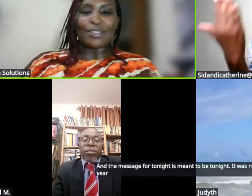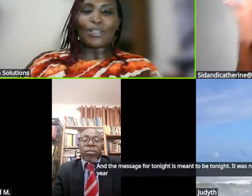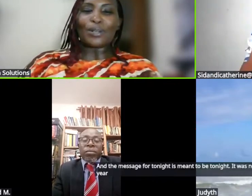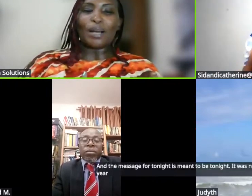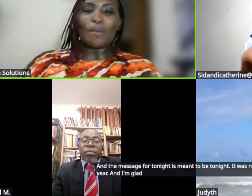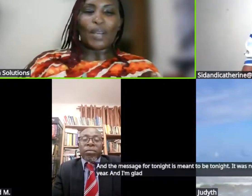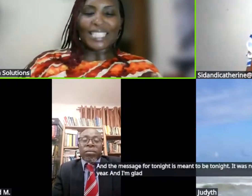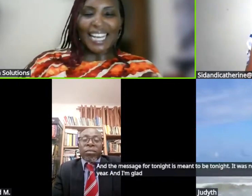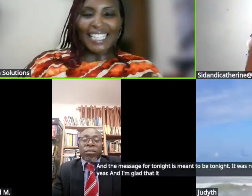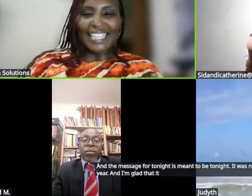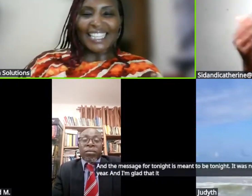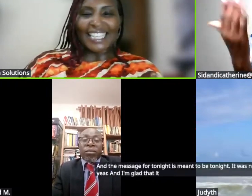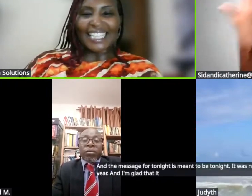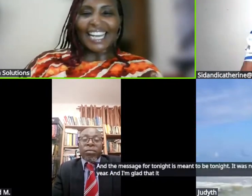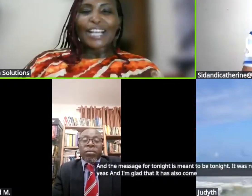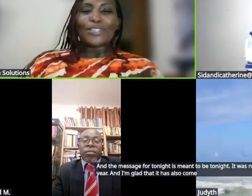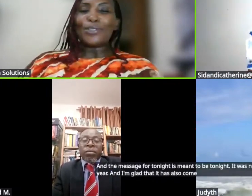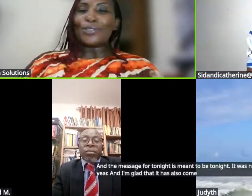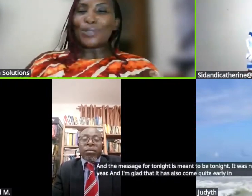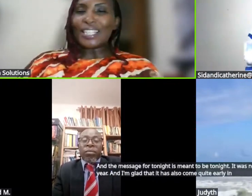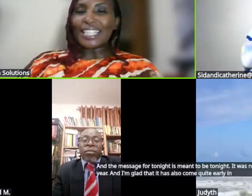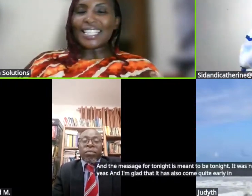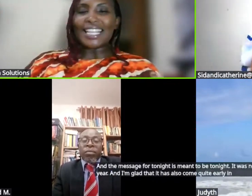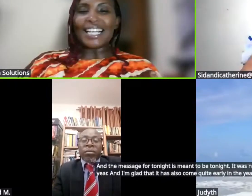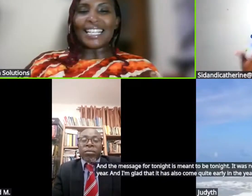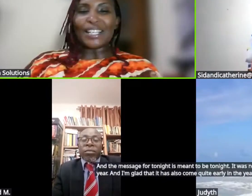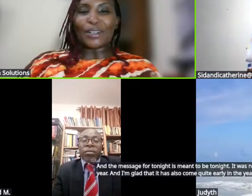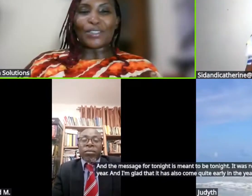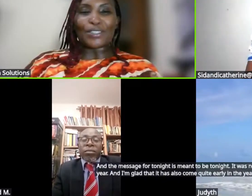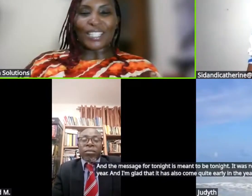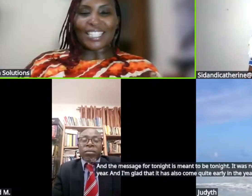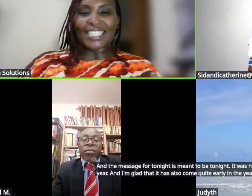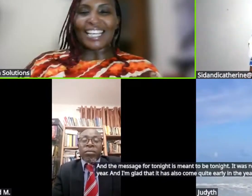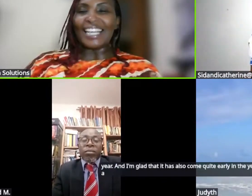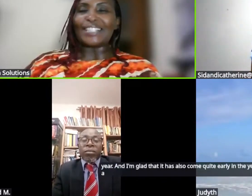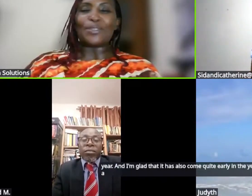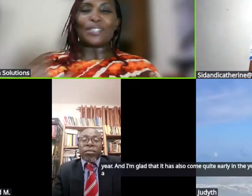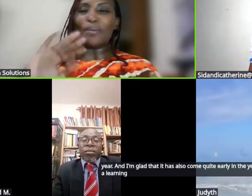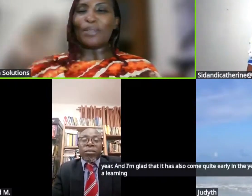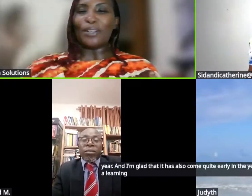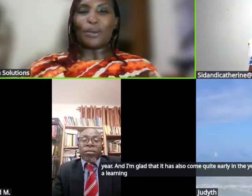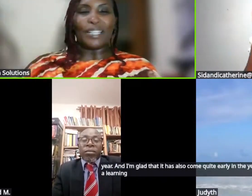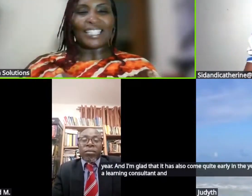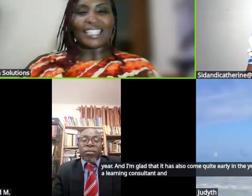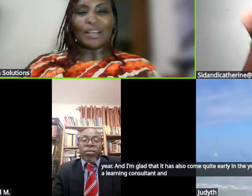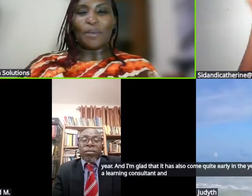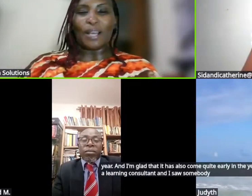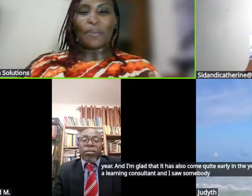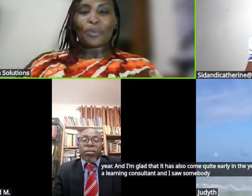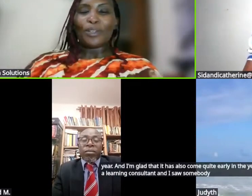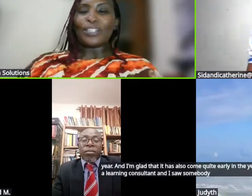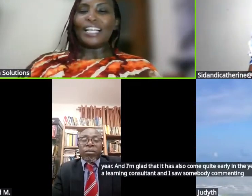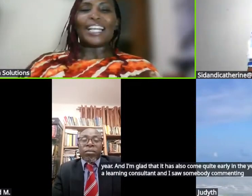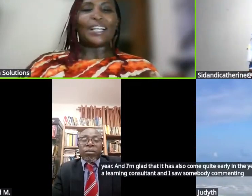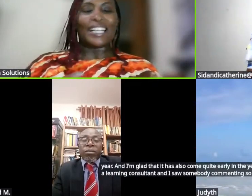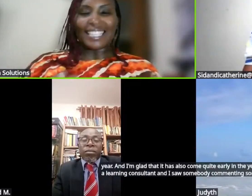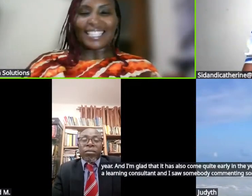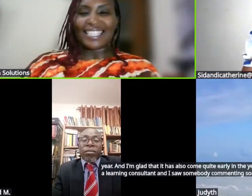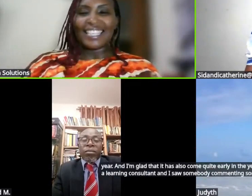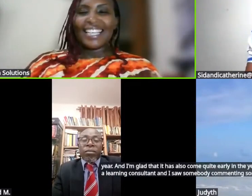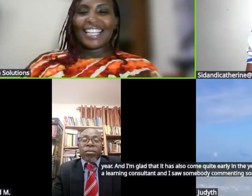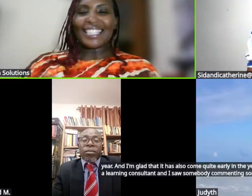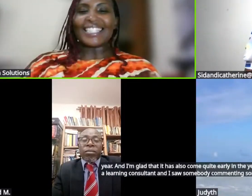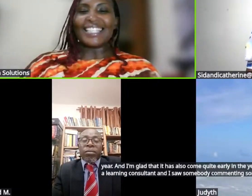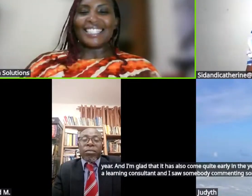it has also come quite early in the year. So Judith is a learning consultant. And I saw somebody commenting somewhere. I was like,